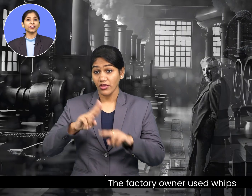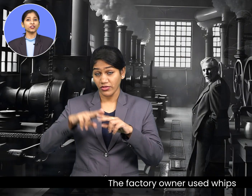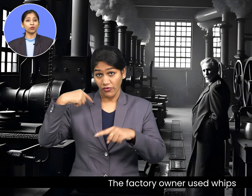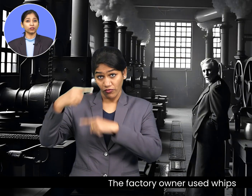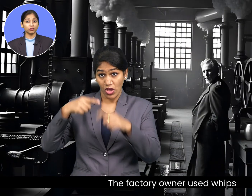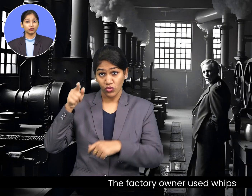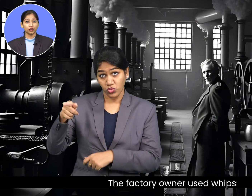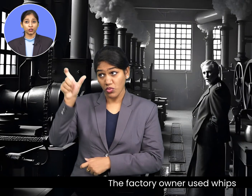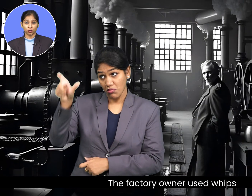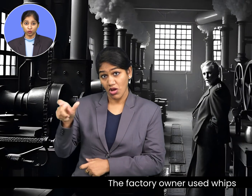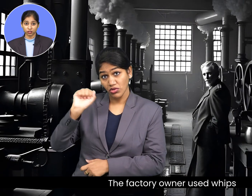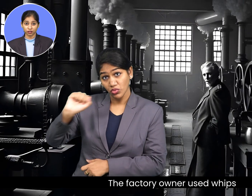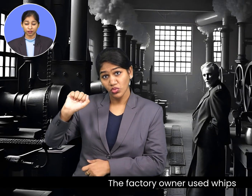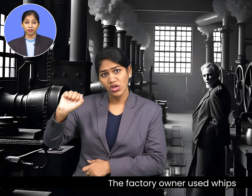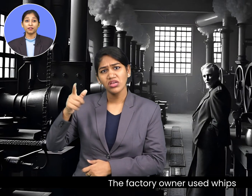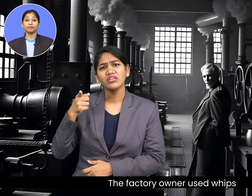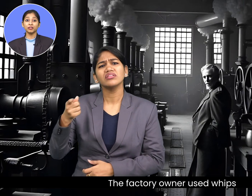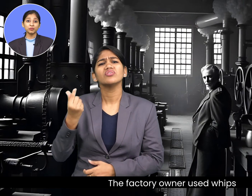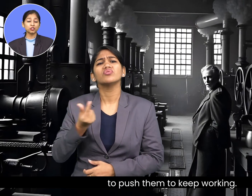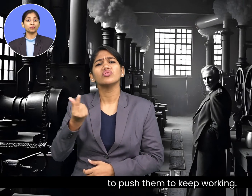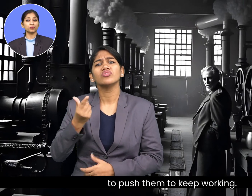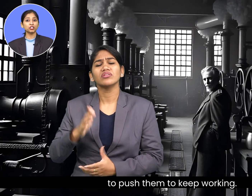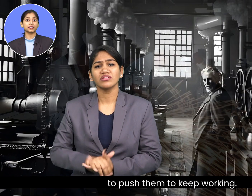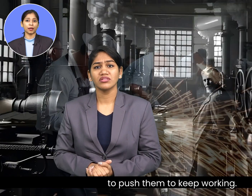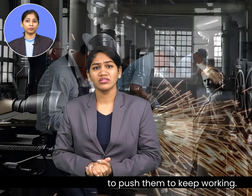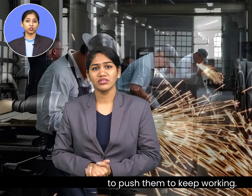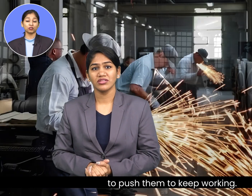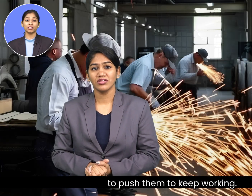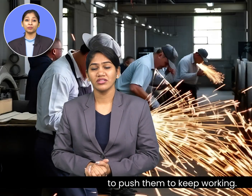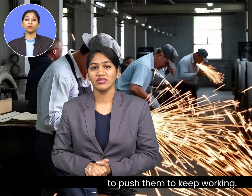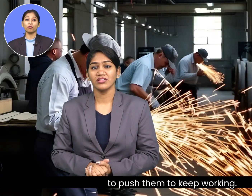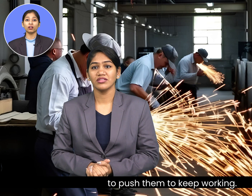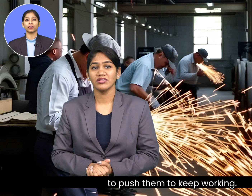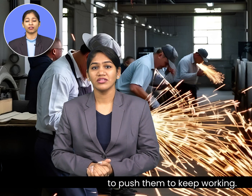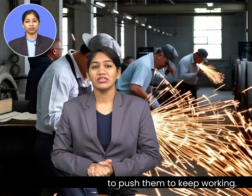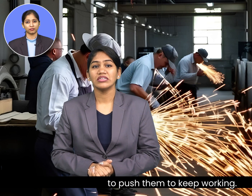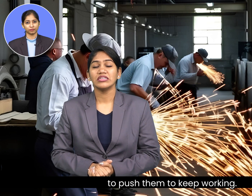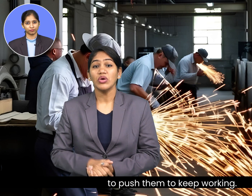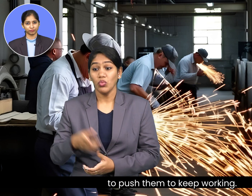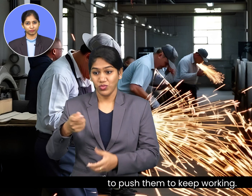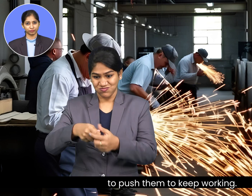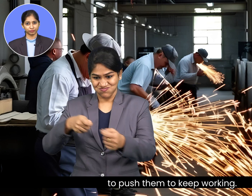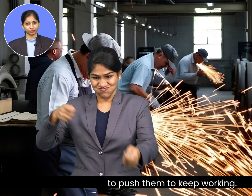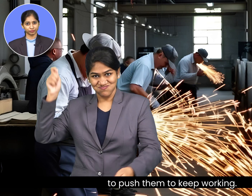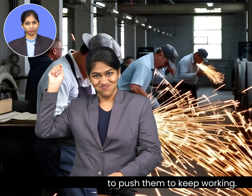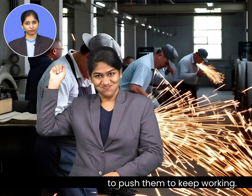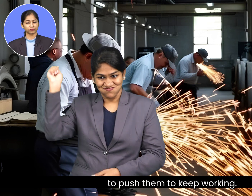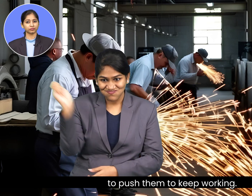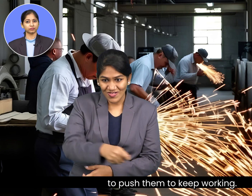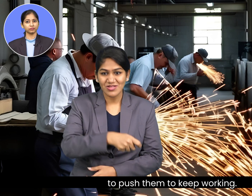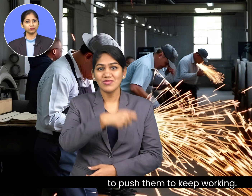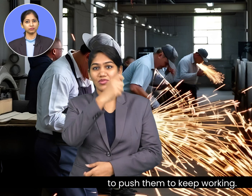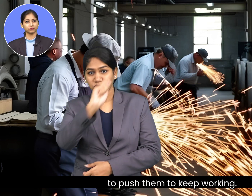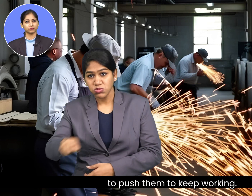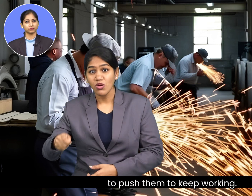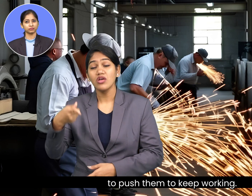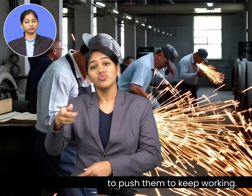The factory owner used whips to push them to keep working.